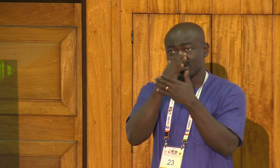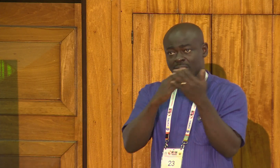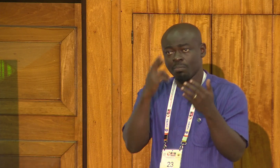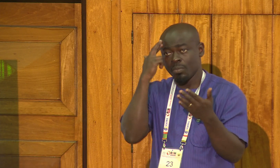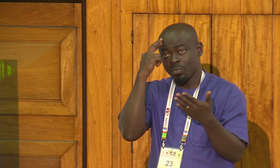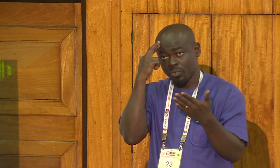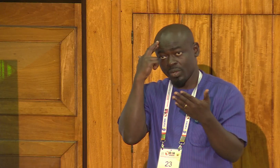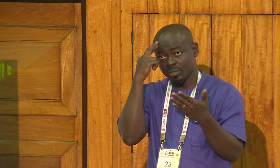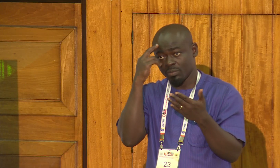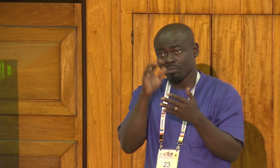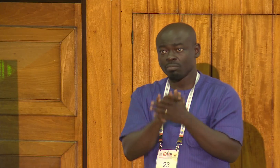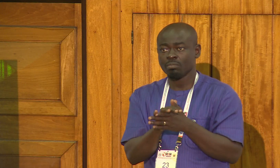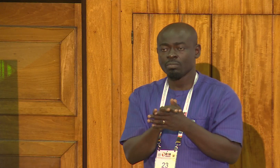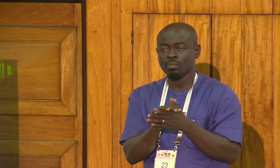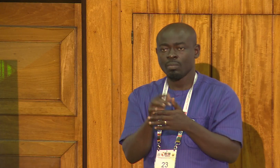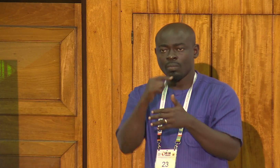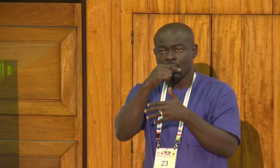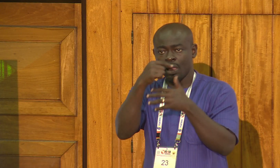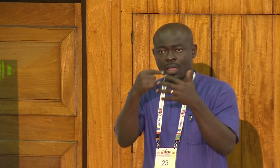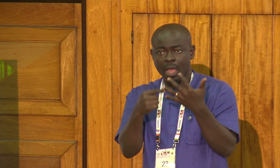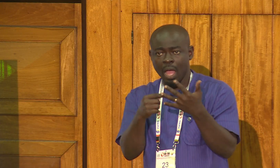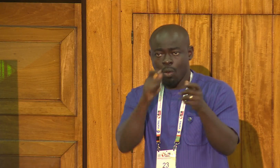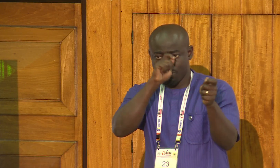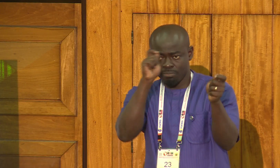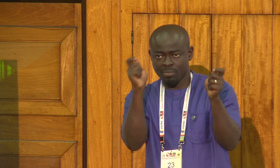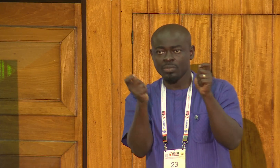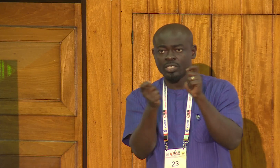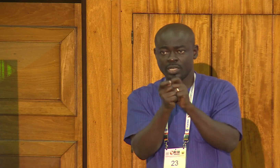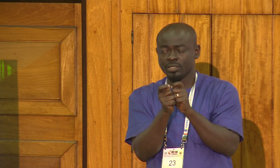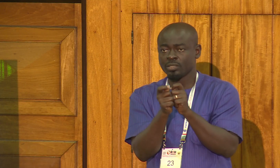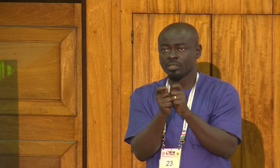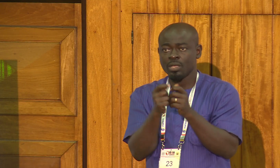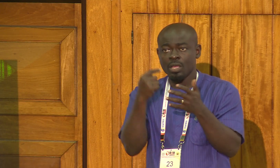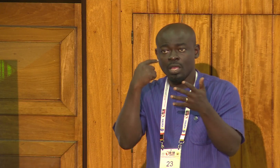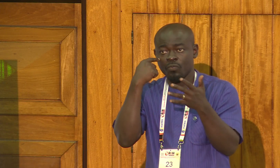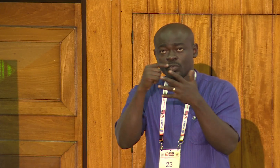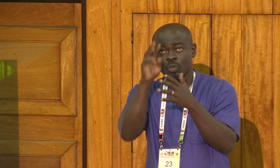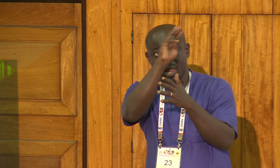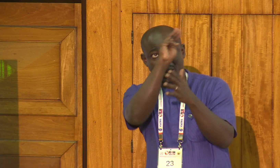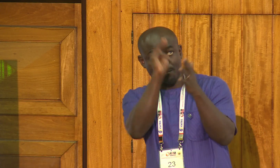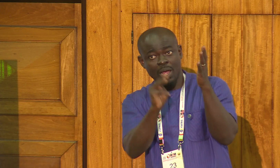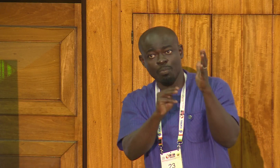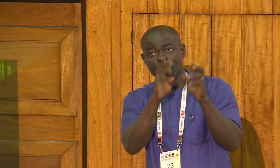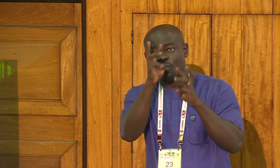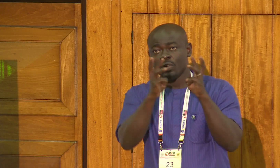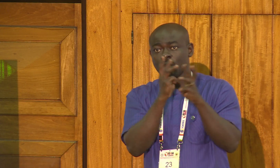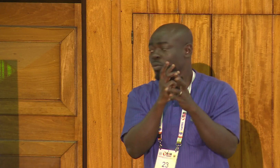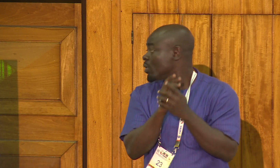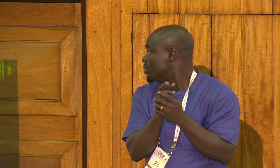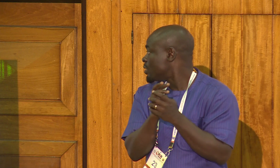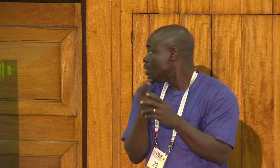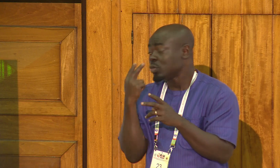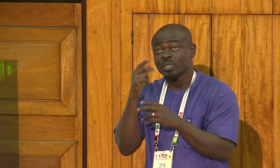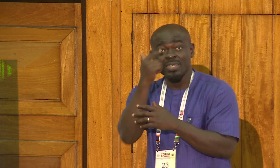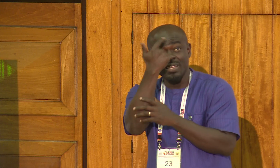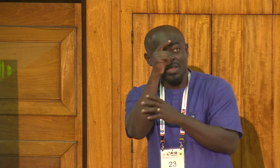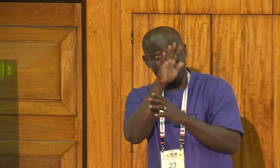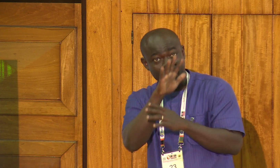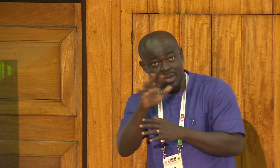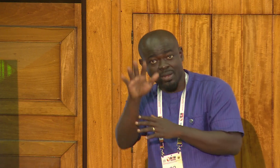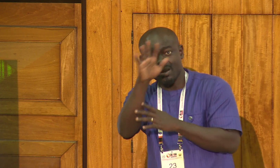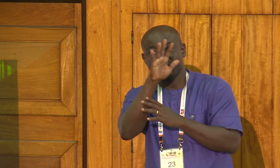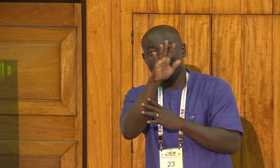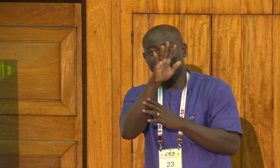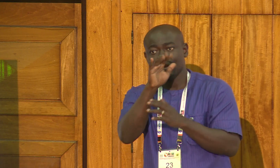So our epidemiological transition. So if you look at this map of the world, if you see the green colors, which